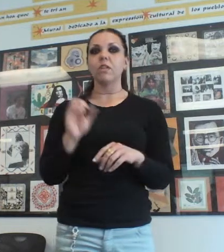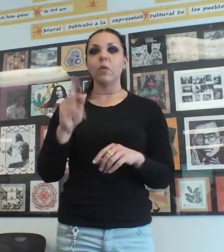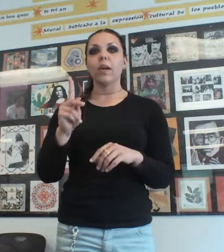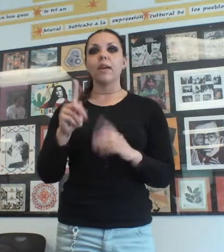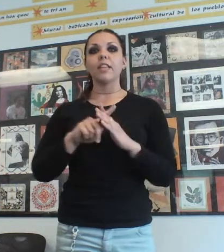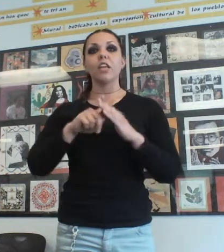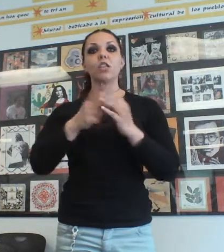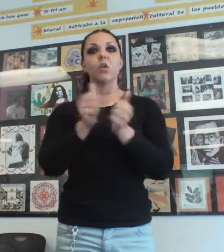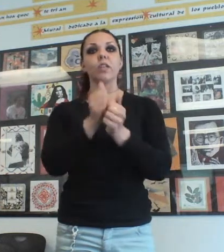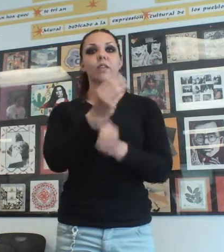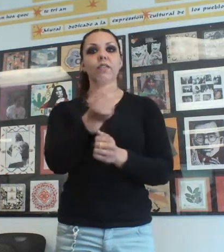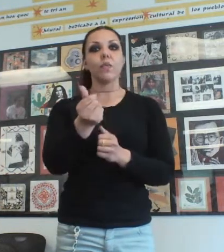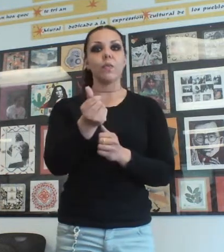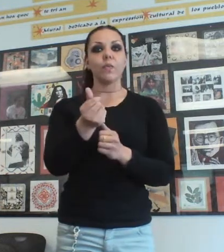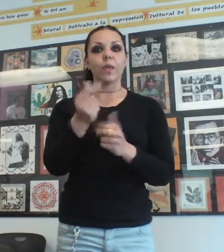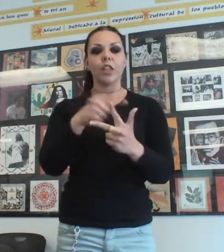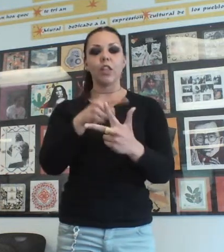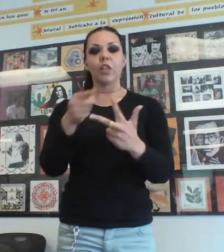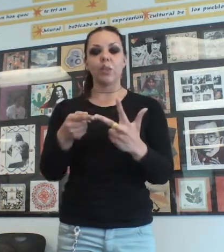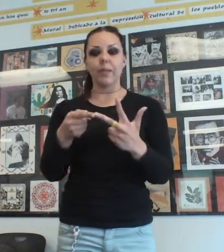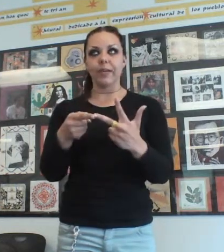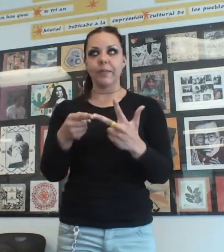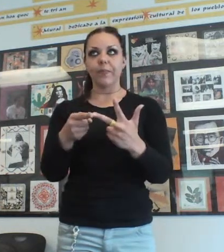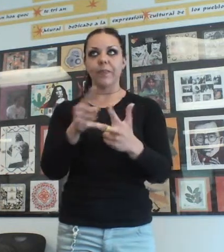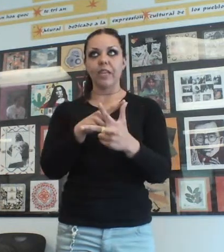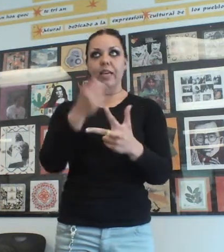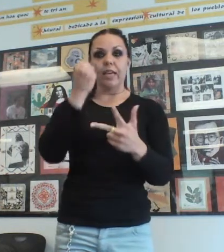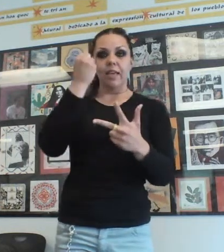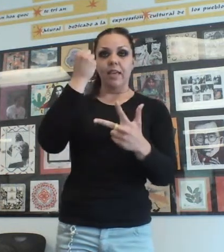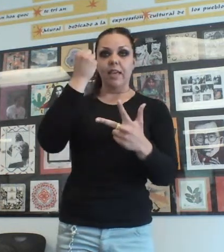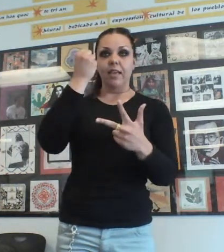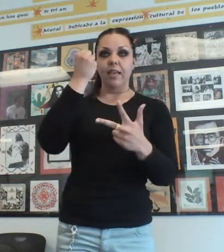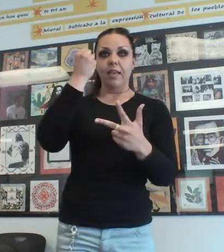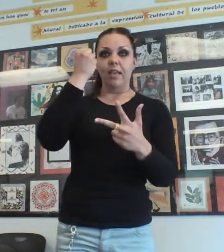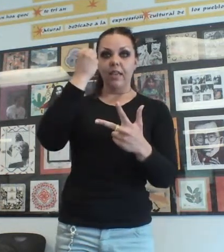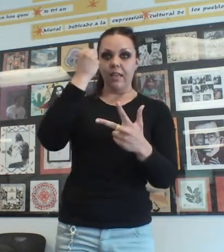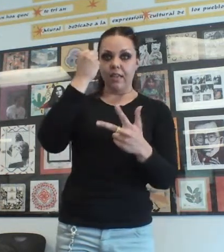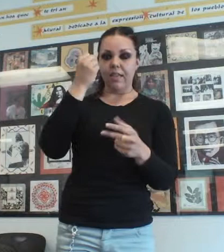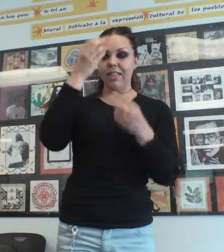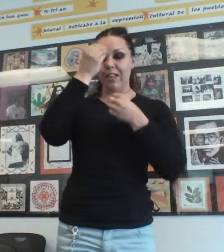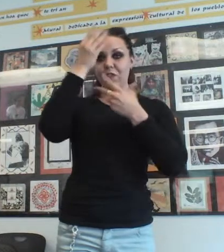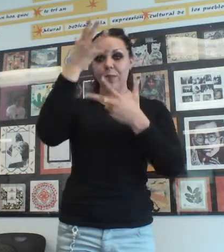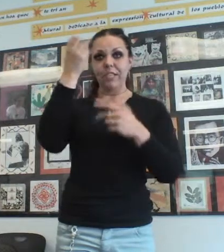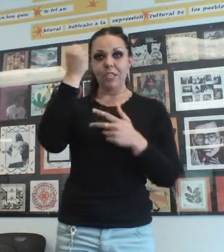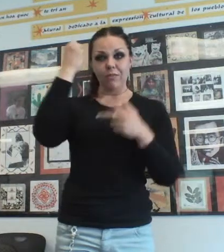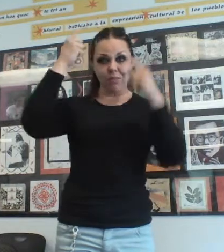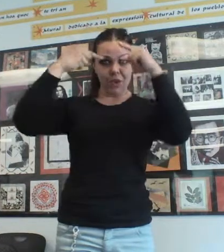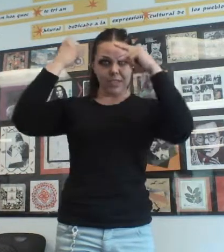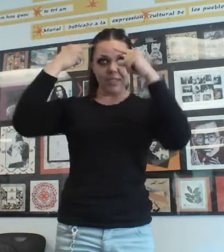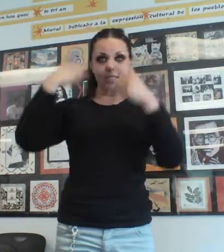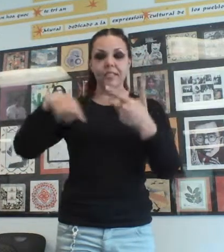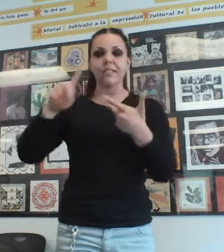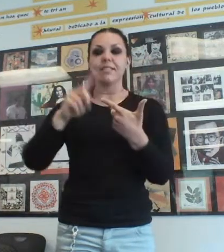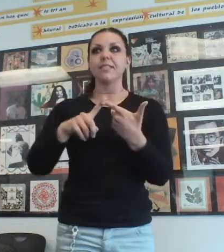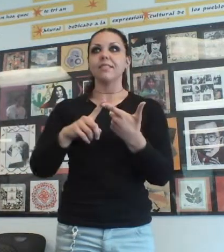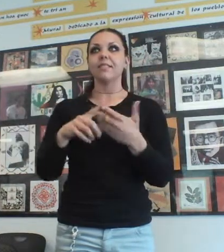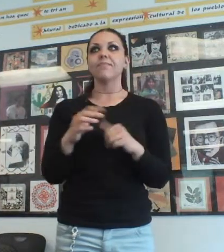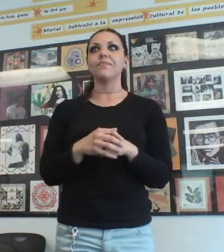Remember we said 3, information processing, cognitive, and sociolinguistics. The first model is a woman named Sandra